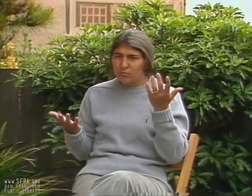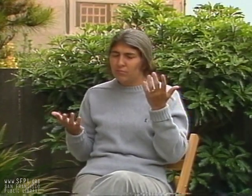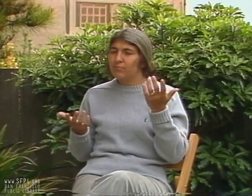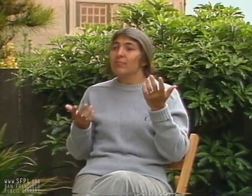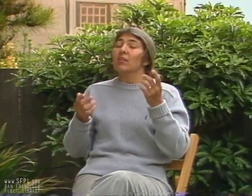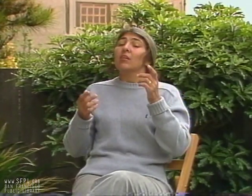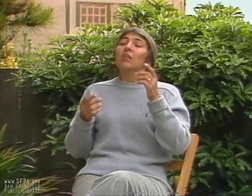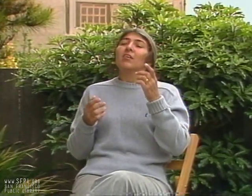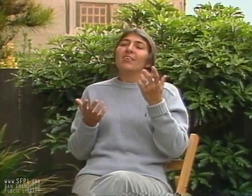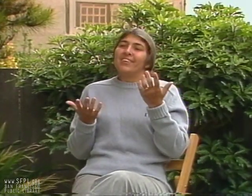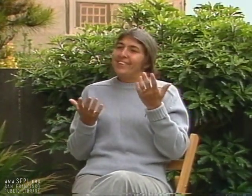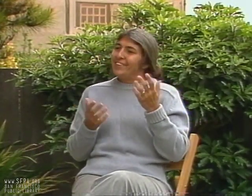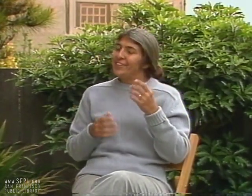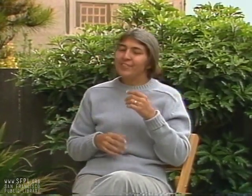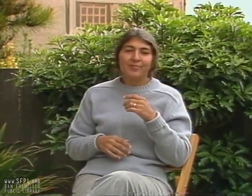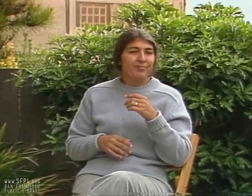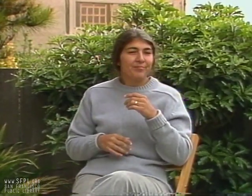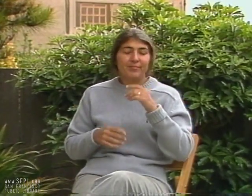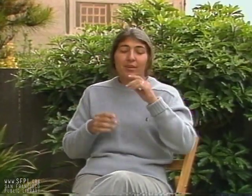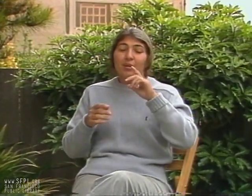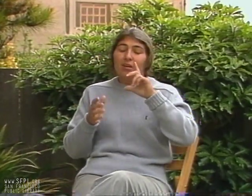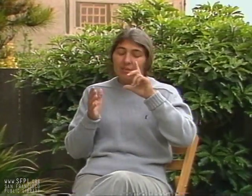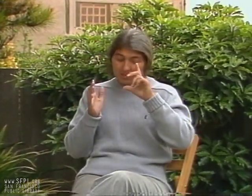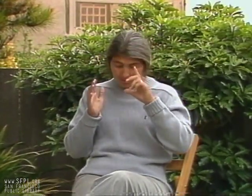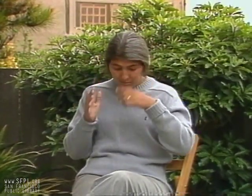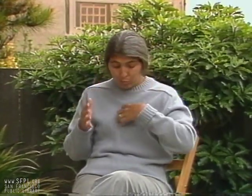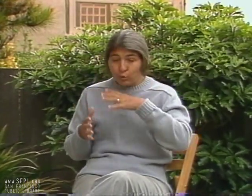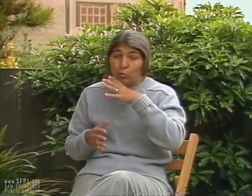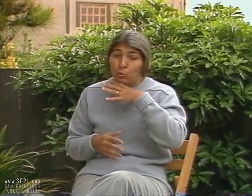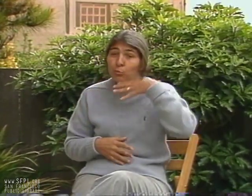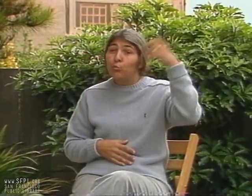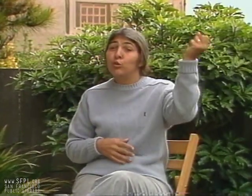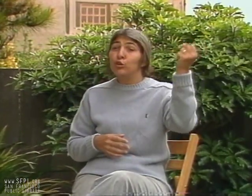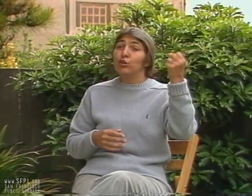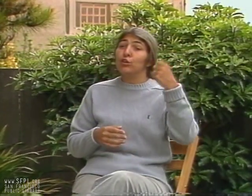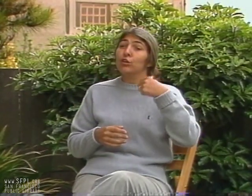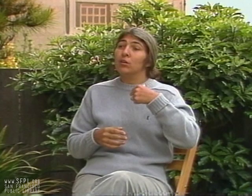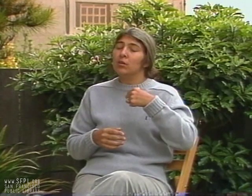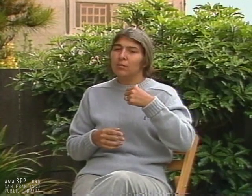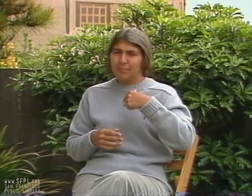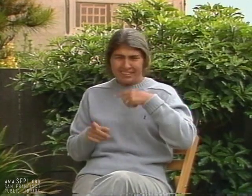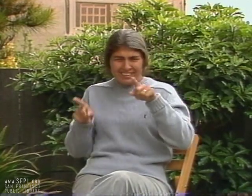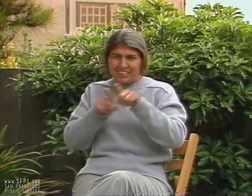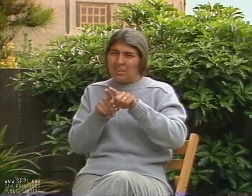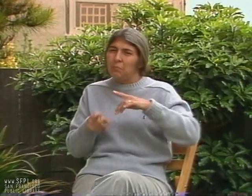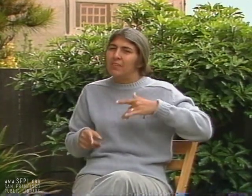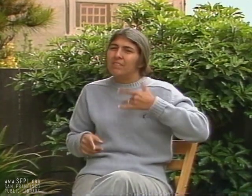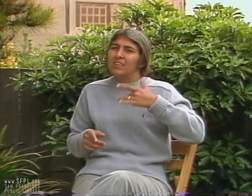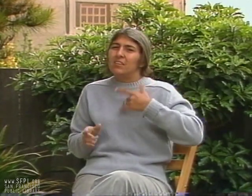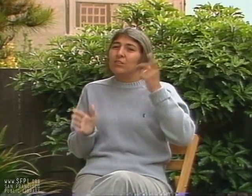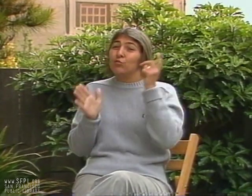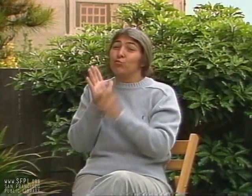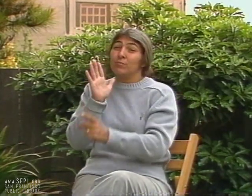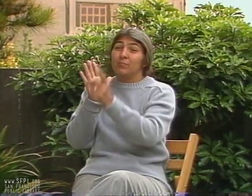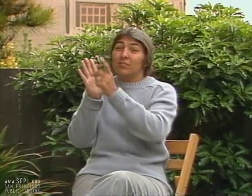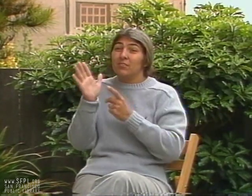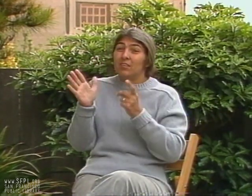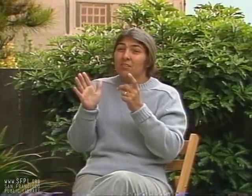just tore me apart. I was deaf like them, Indian like her. It was very